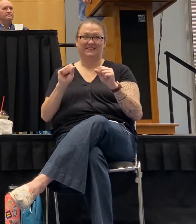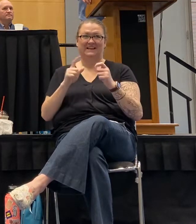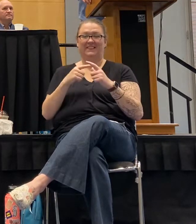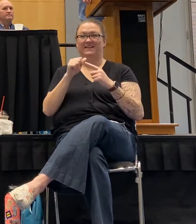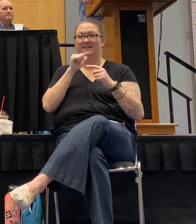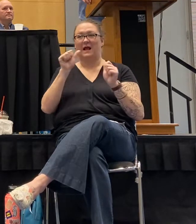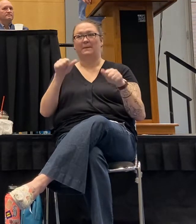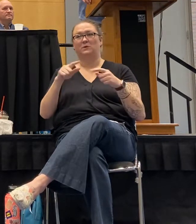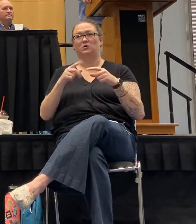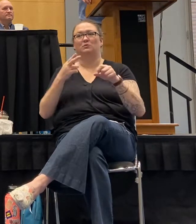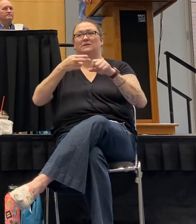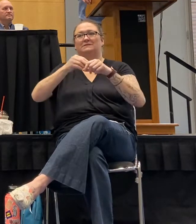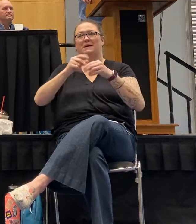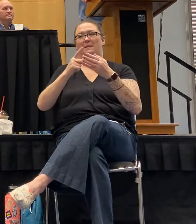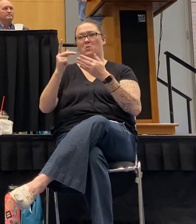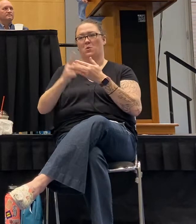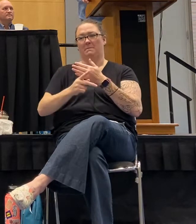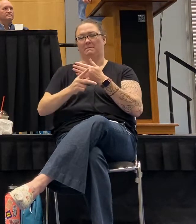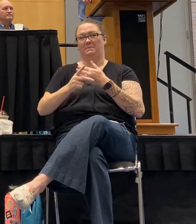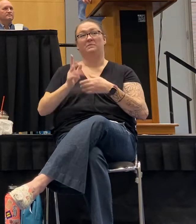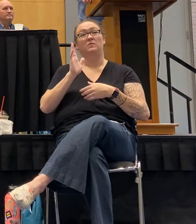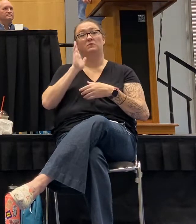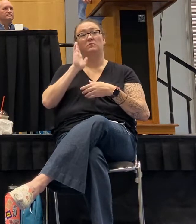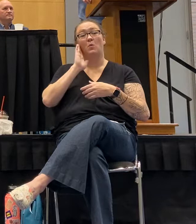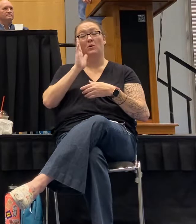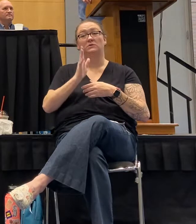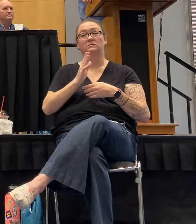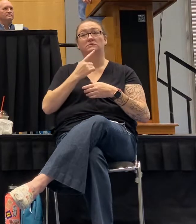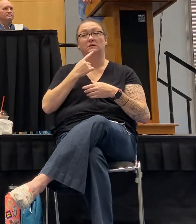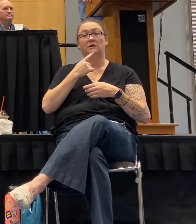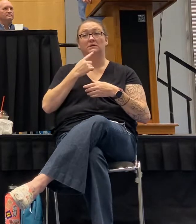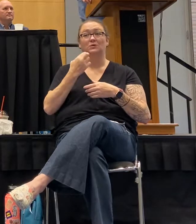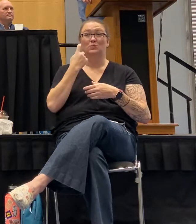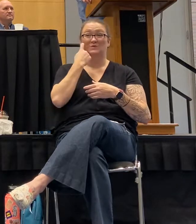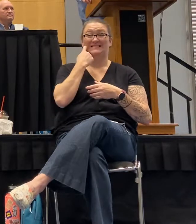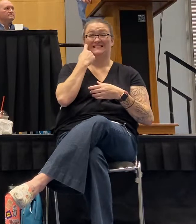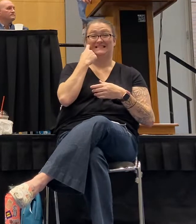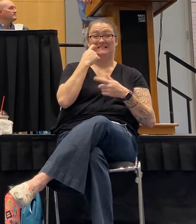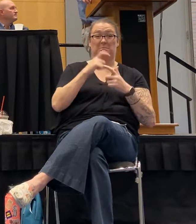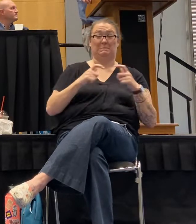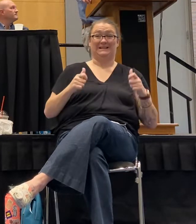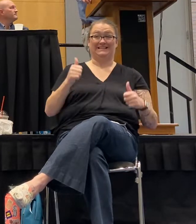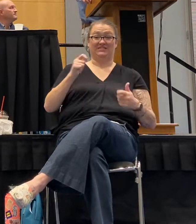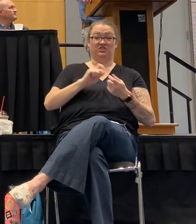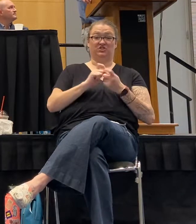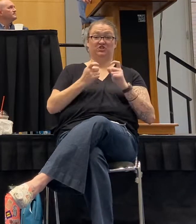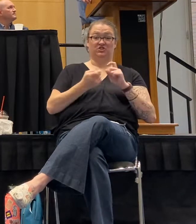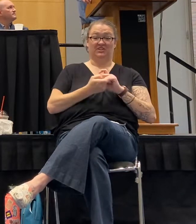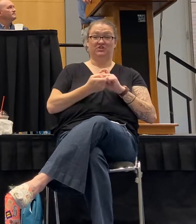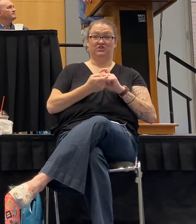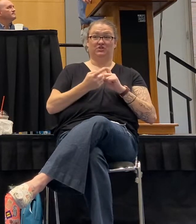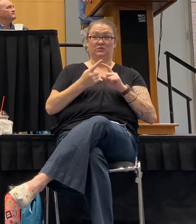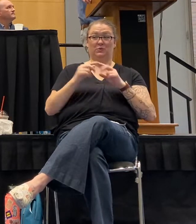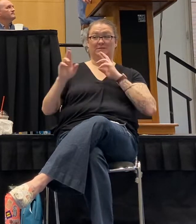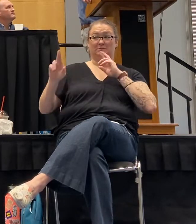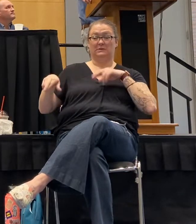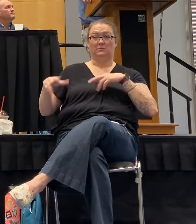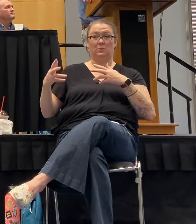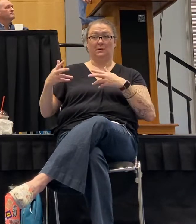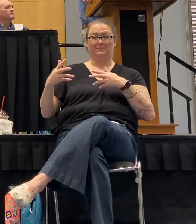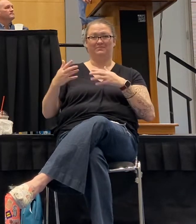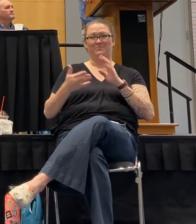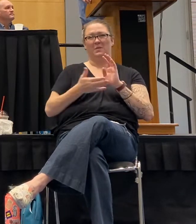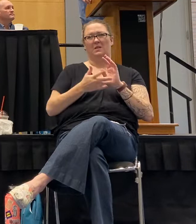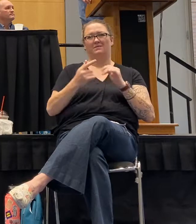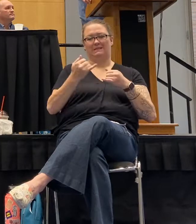inability to participate in their program. I will say that recently the biggest changes to the responses have been the bottom